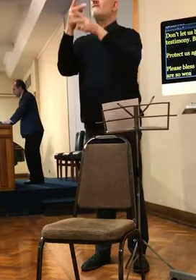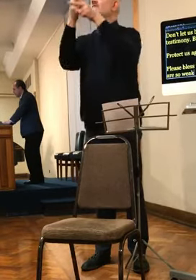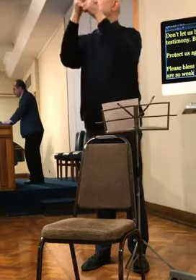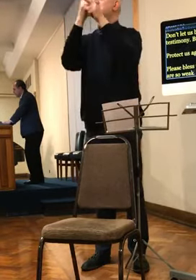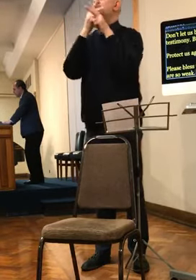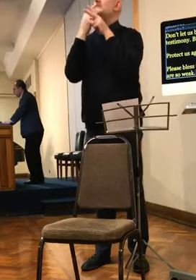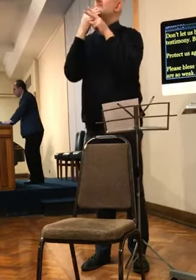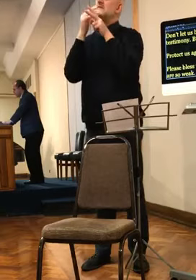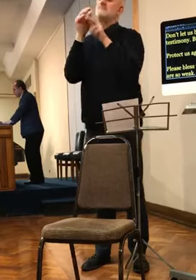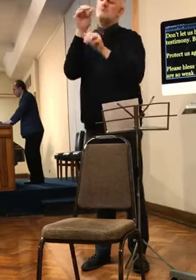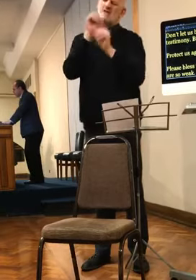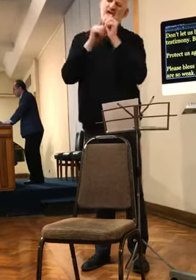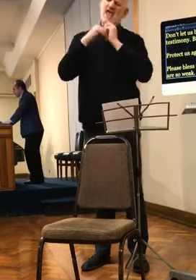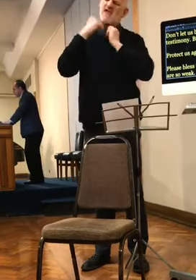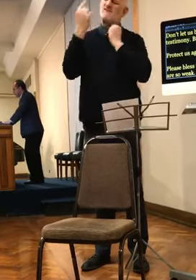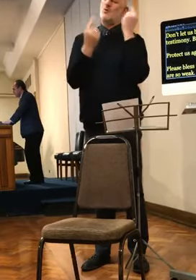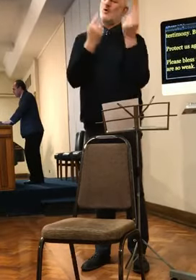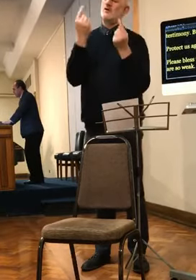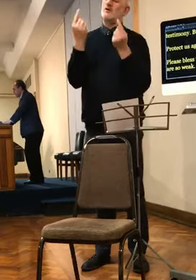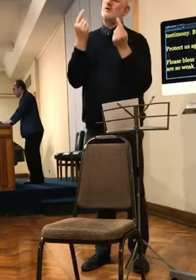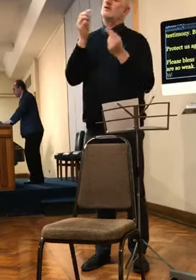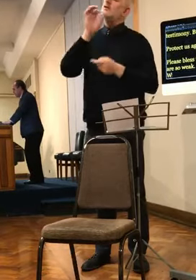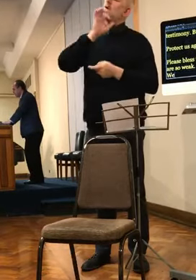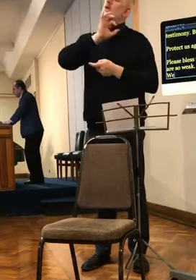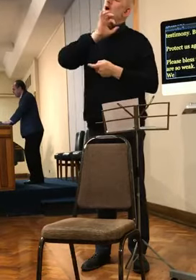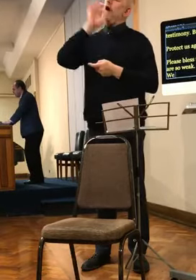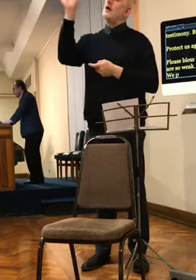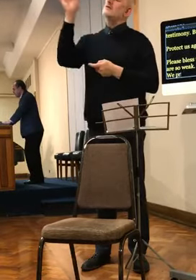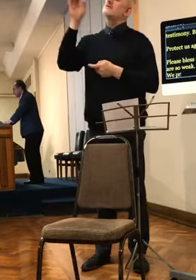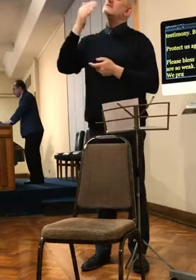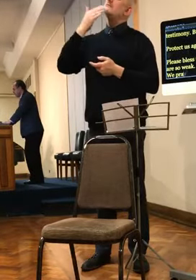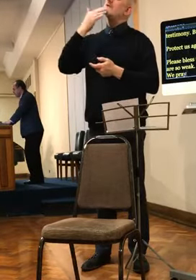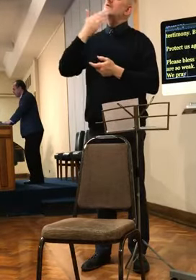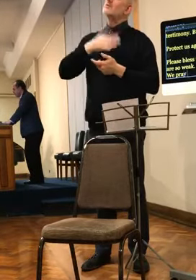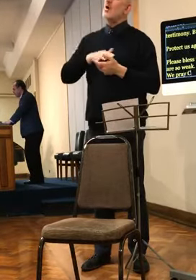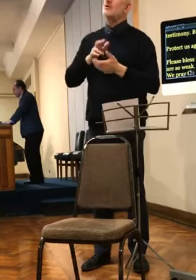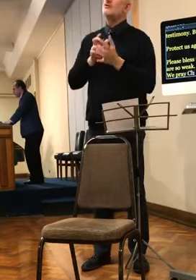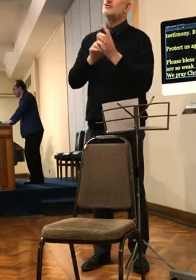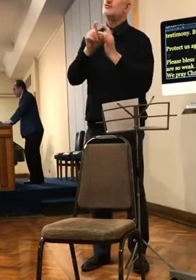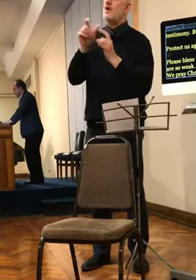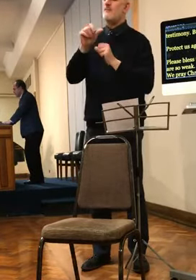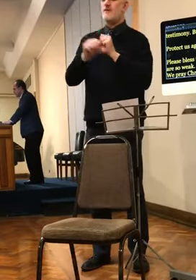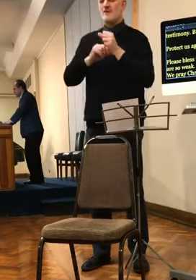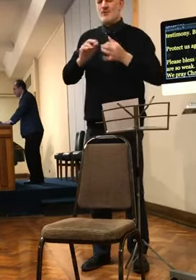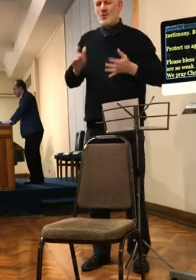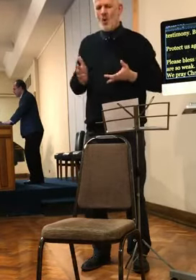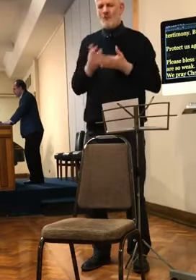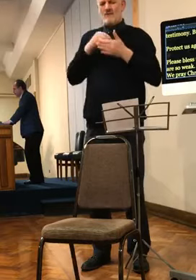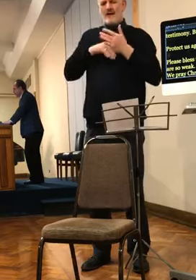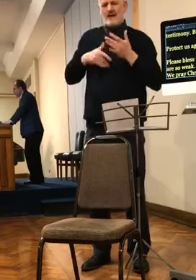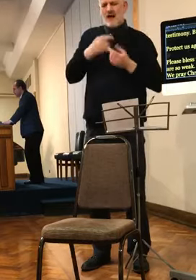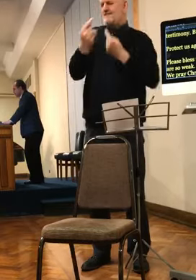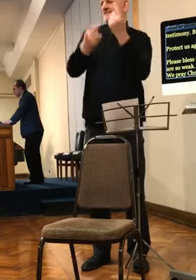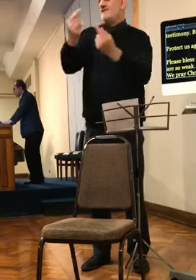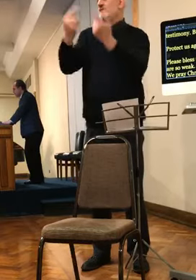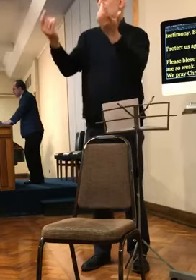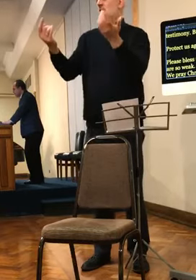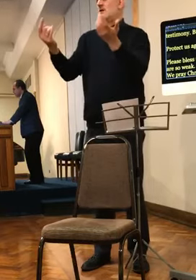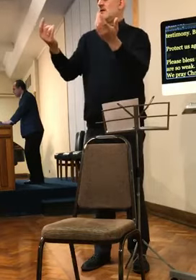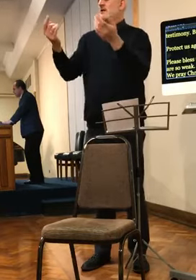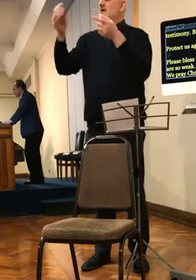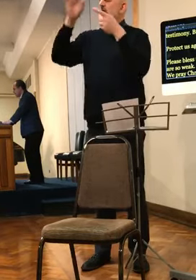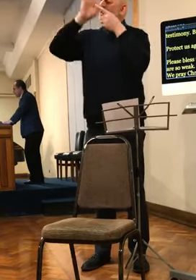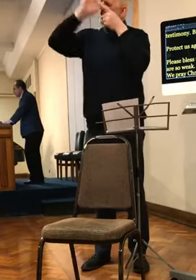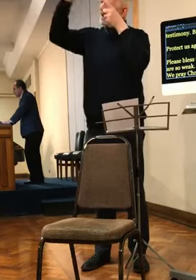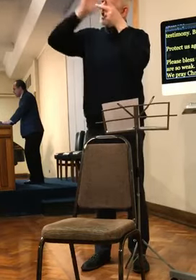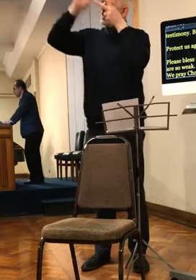We pray that Christ will continue to be glorified in the life of each one of us. We pray and ask all